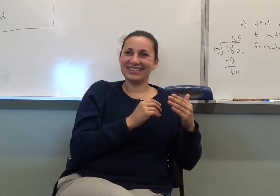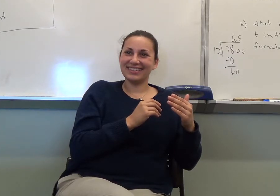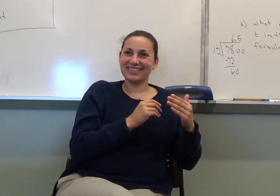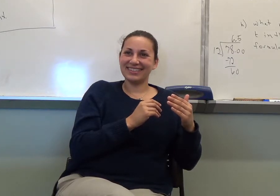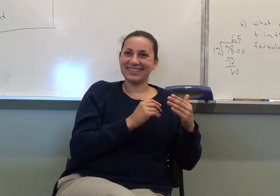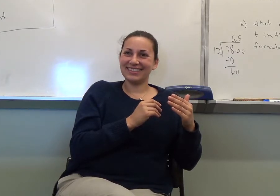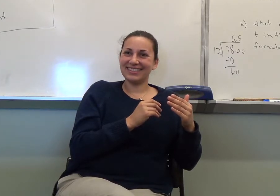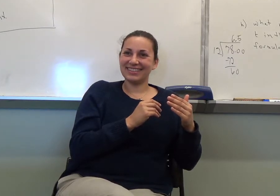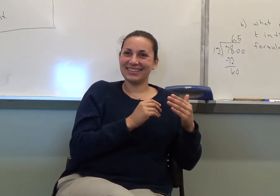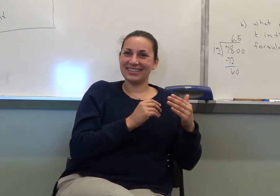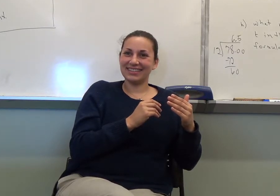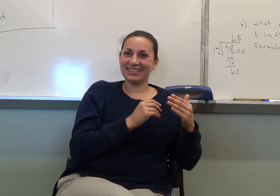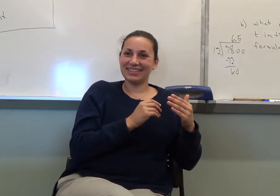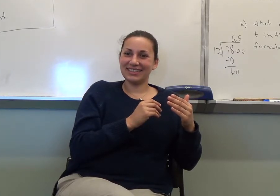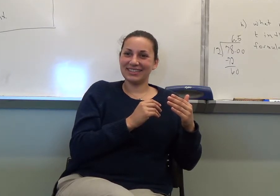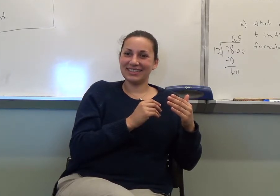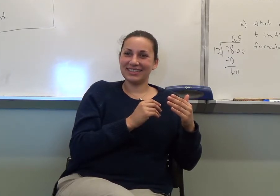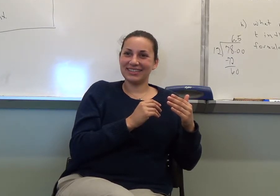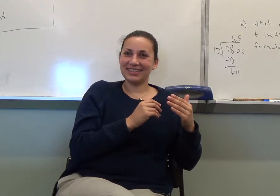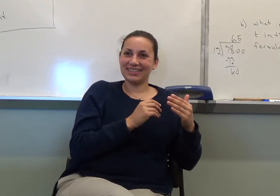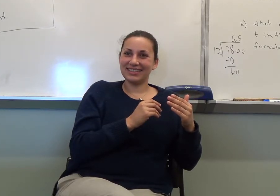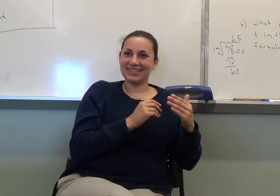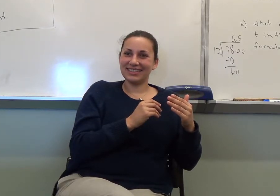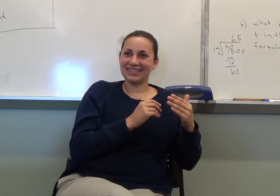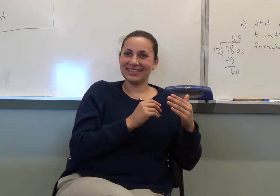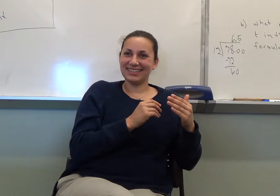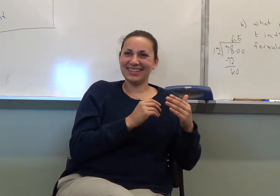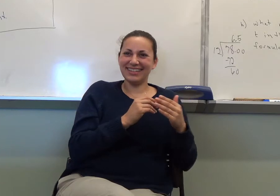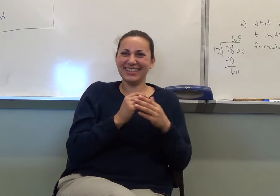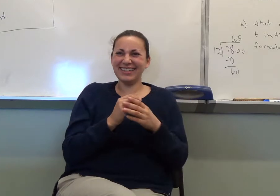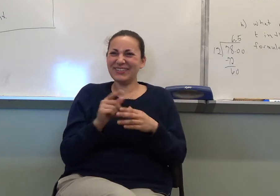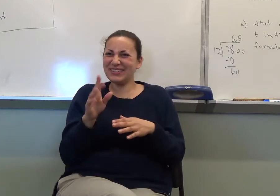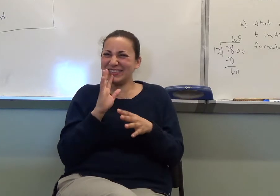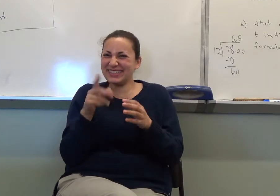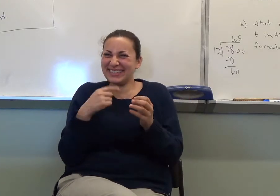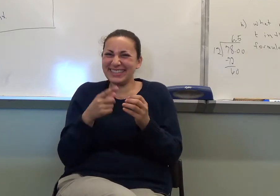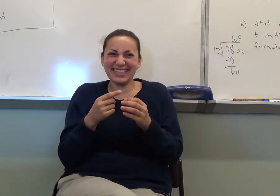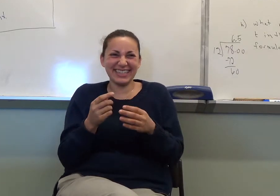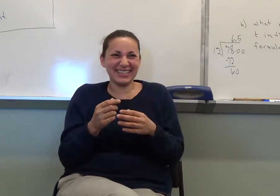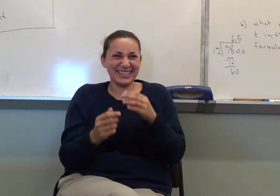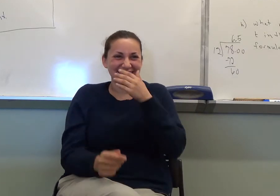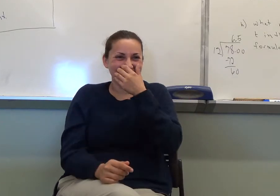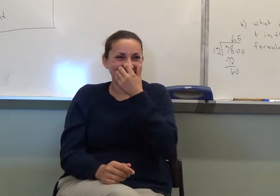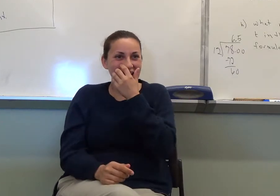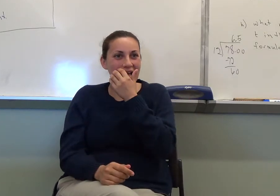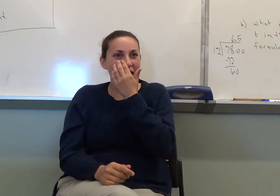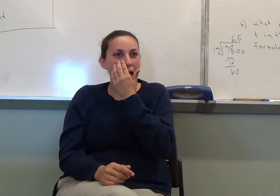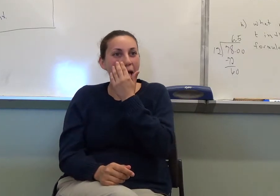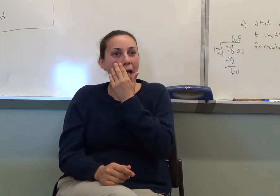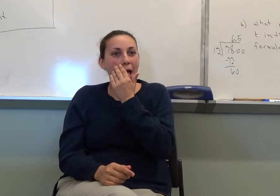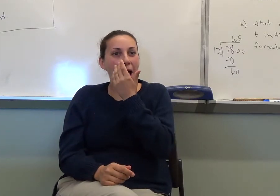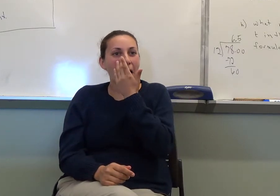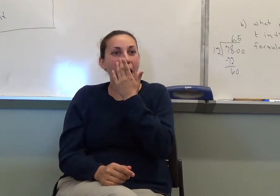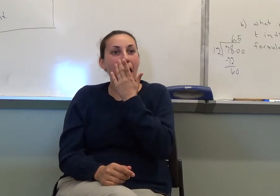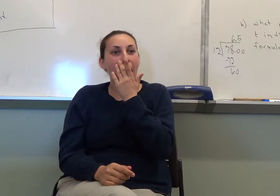which is 160, right? So it's higher with the compound interest.